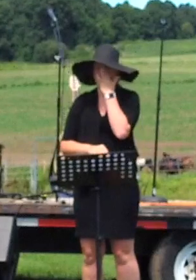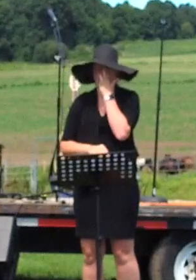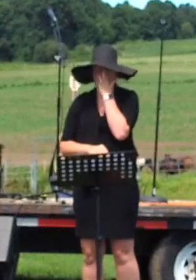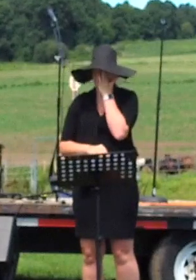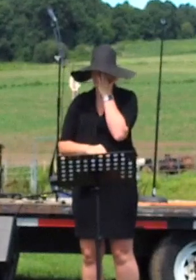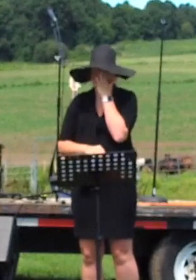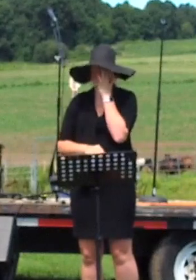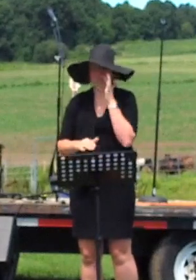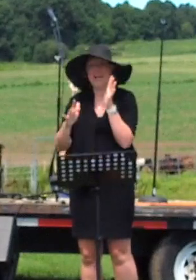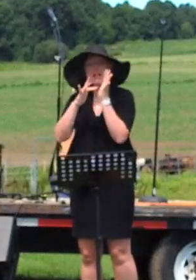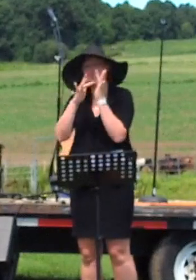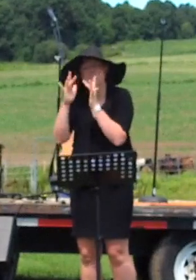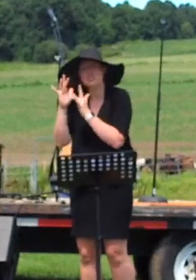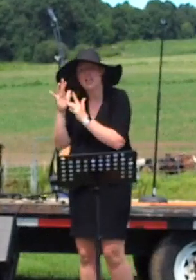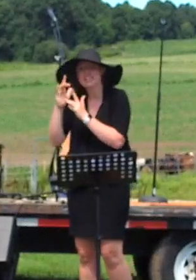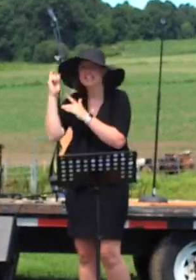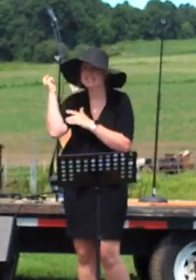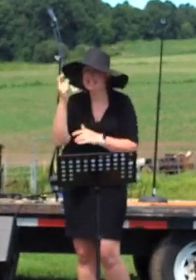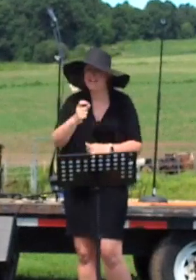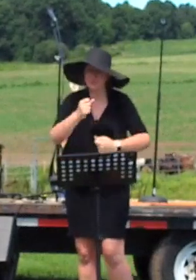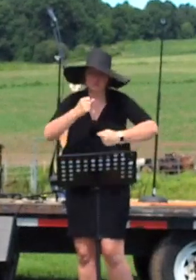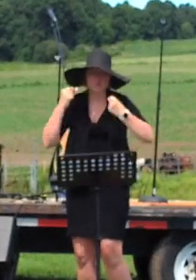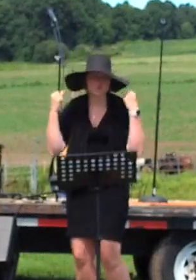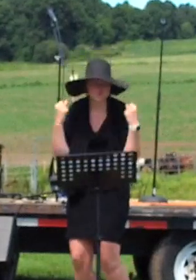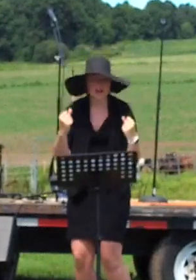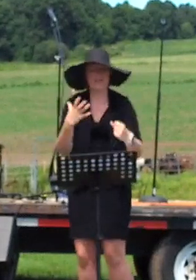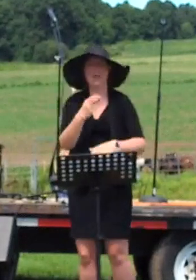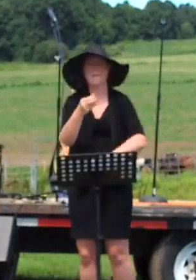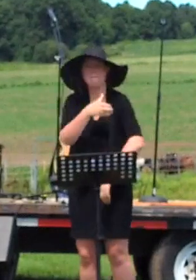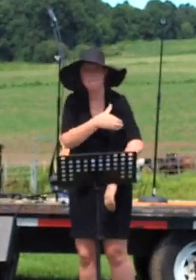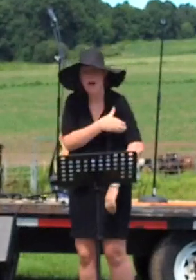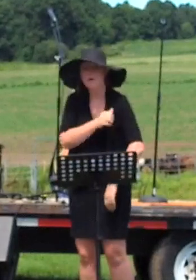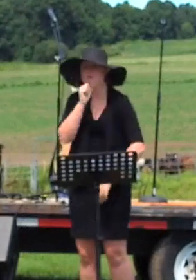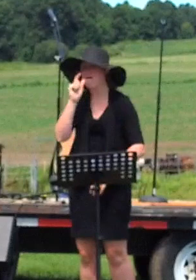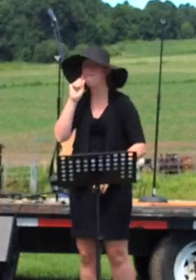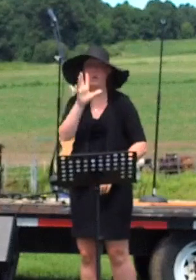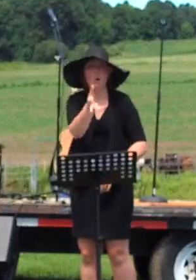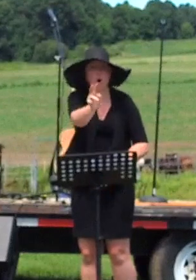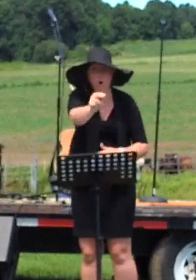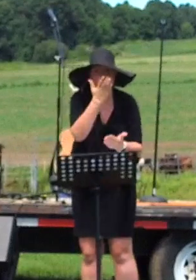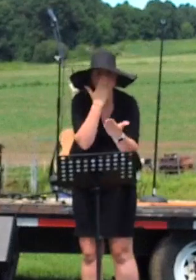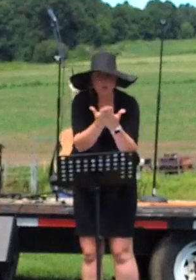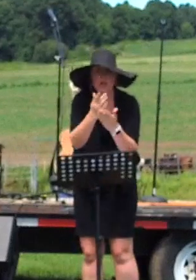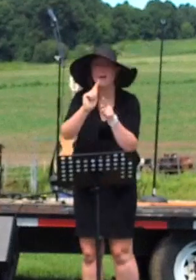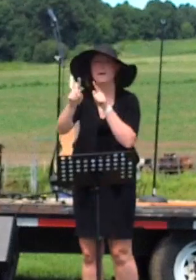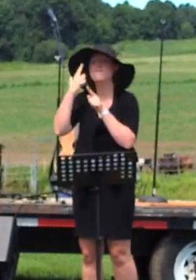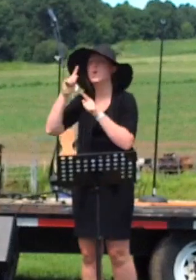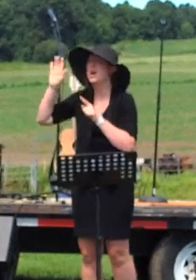He's given you strength and power, not to be used for your good, but to be used for his glory.